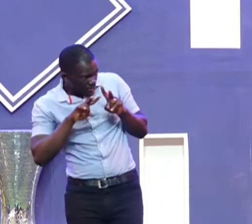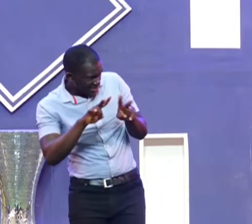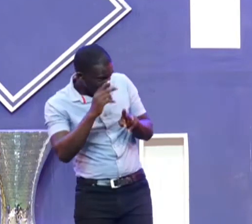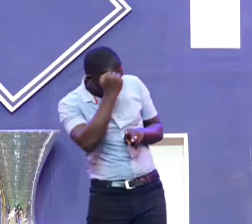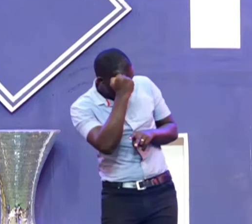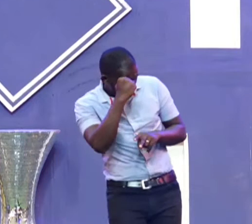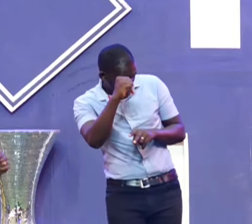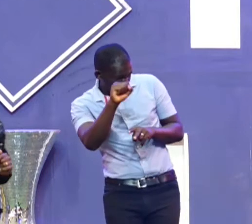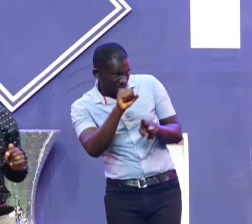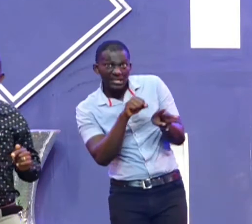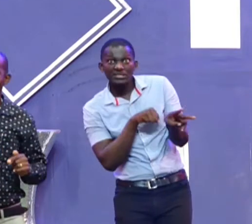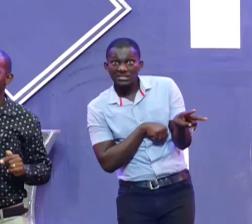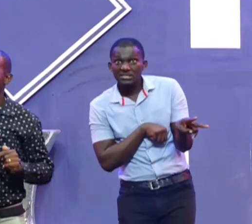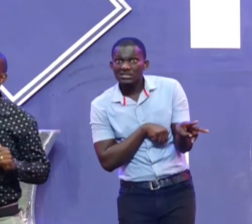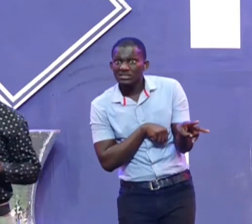means that whenever you see